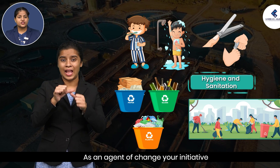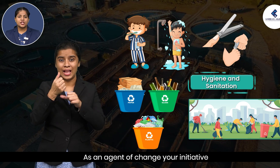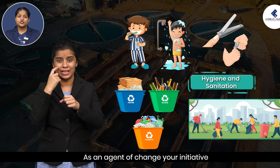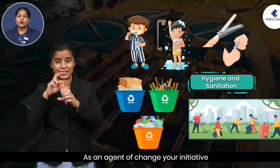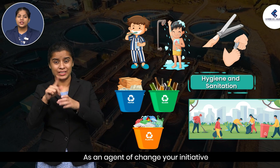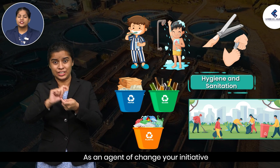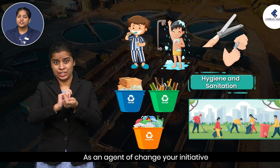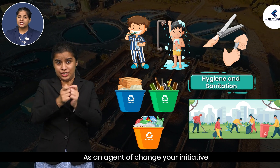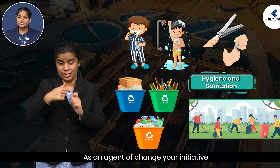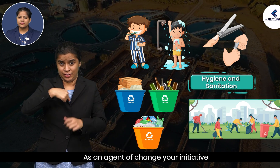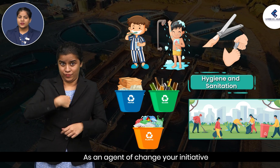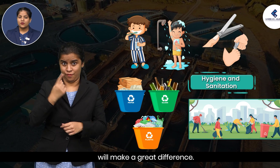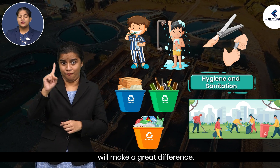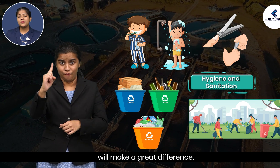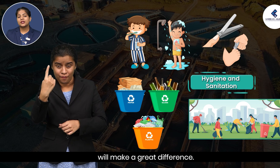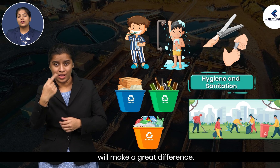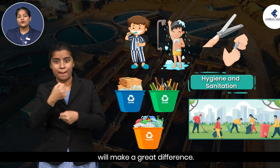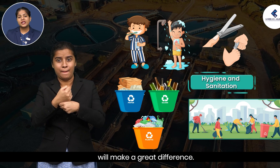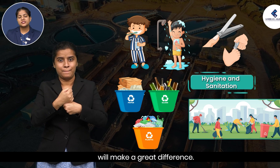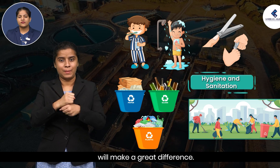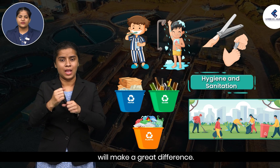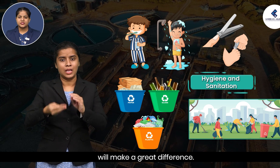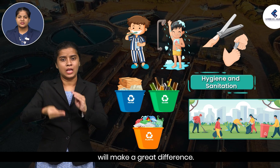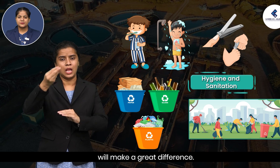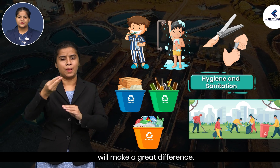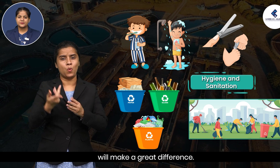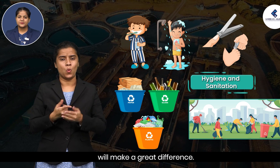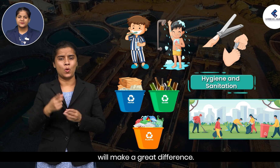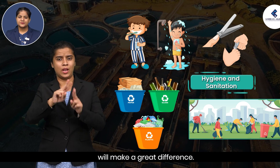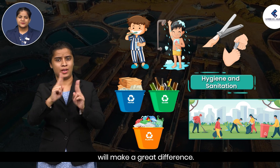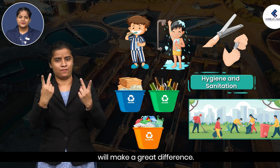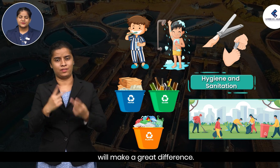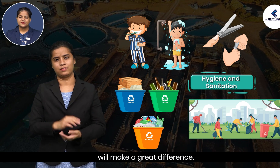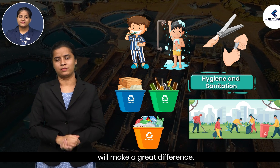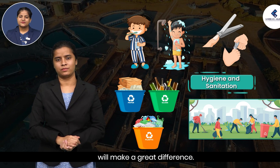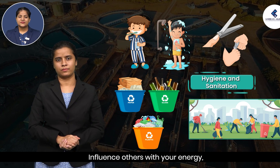of change, your initiative will make a great difference.